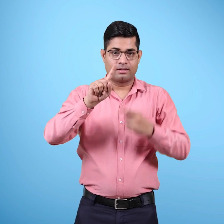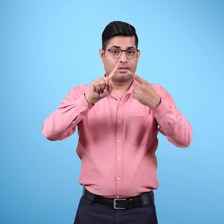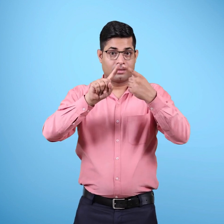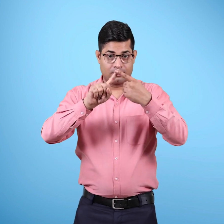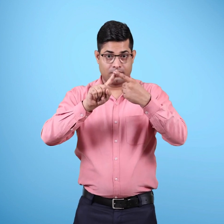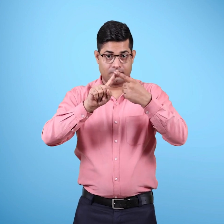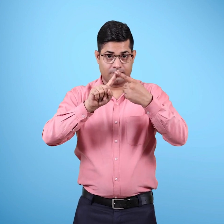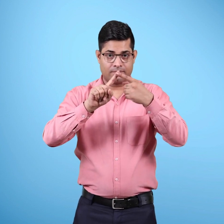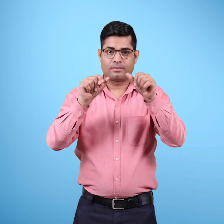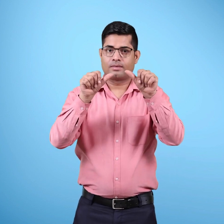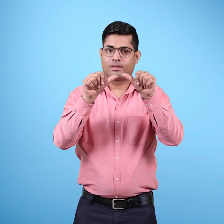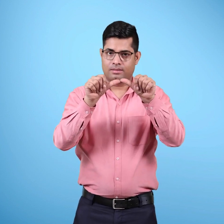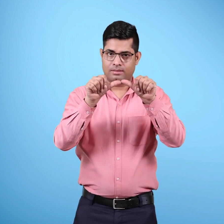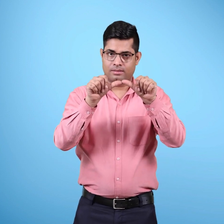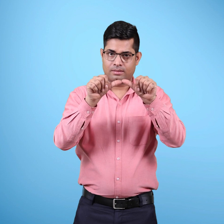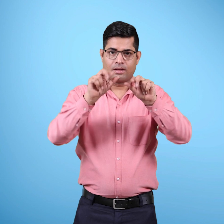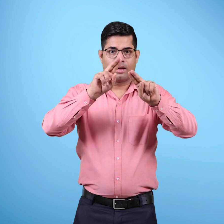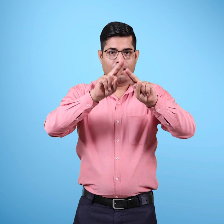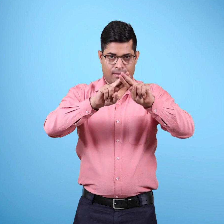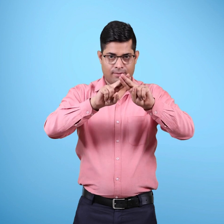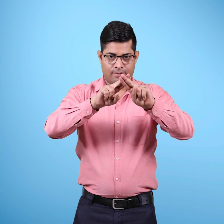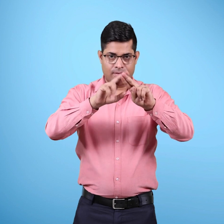is called leaf venation.